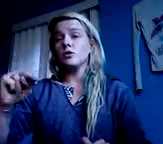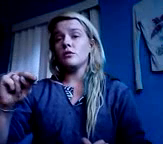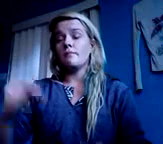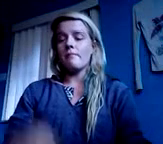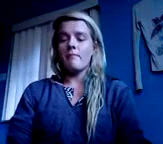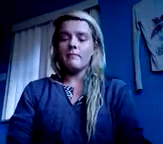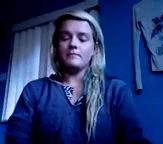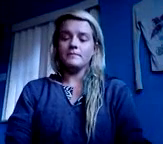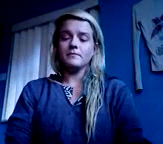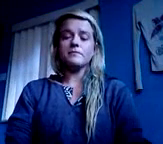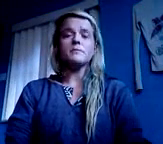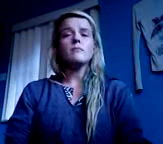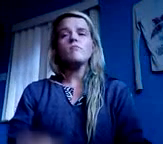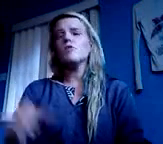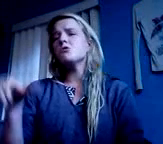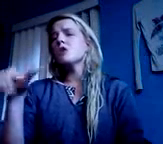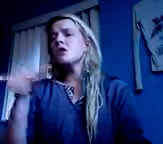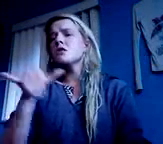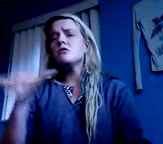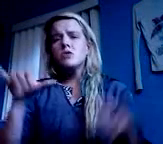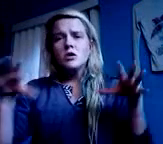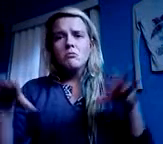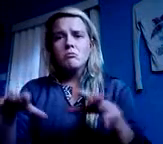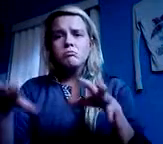on both sides, and then you're going to identify the subscript that you need,